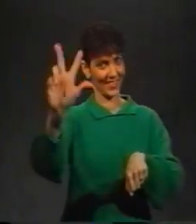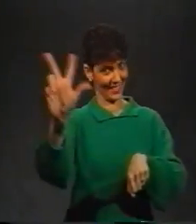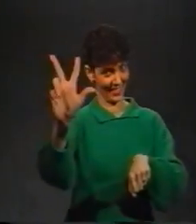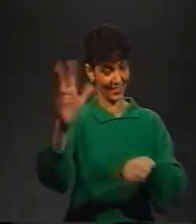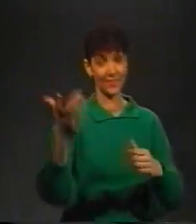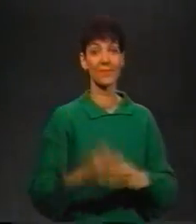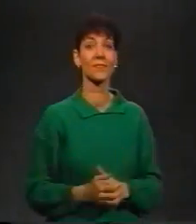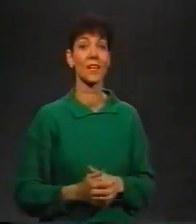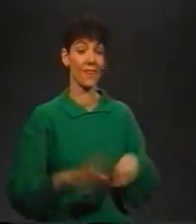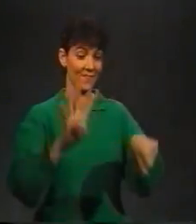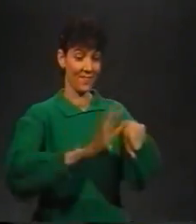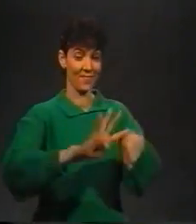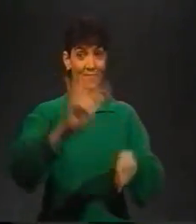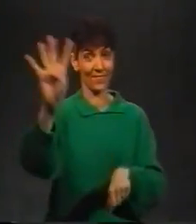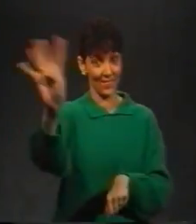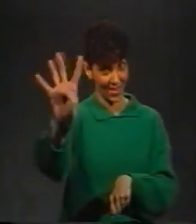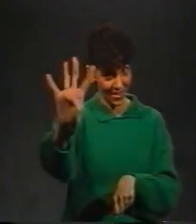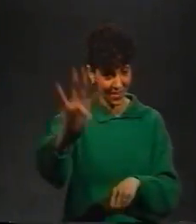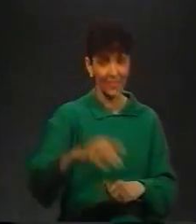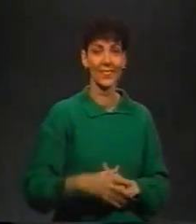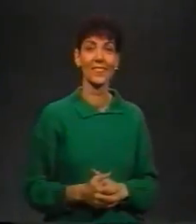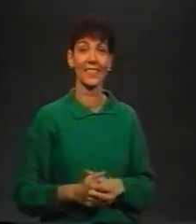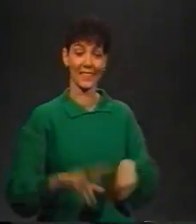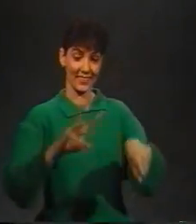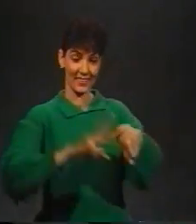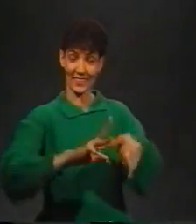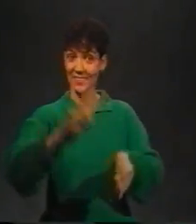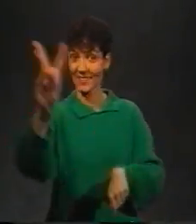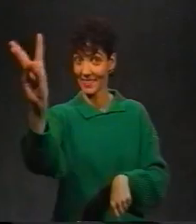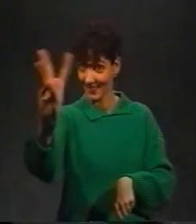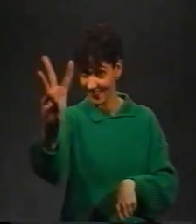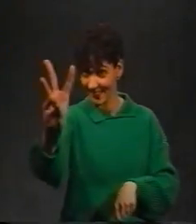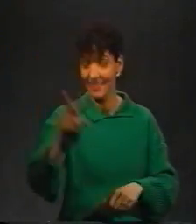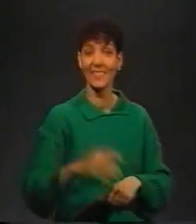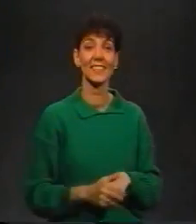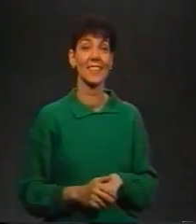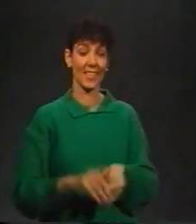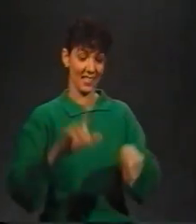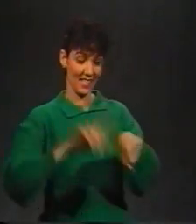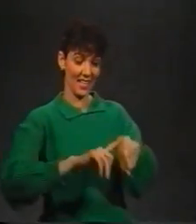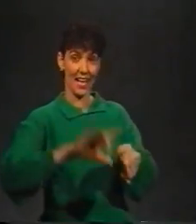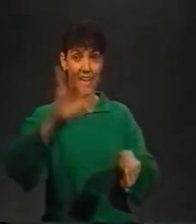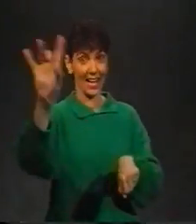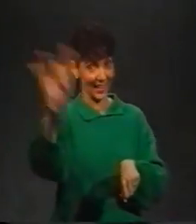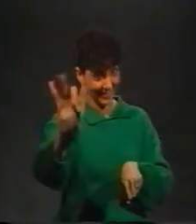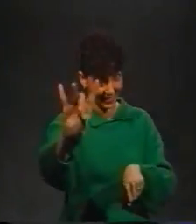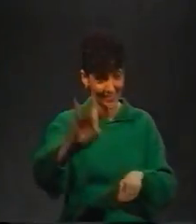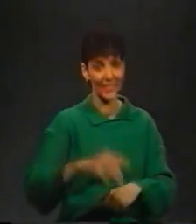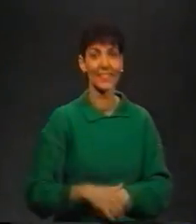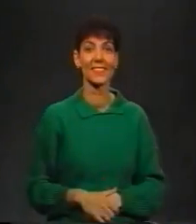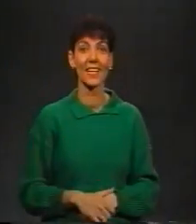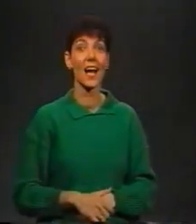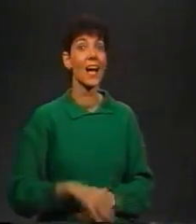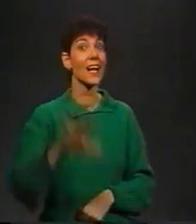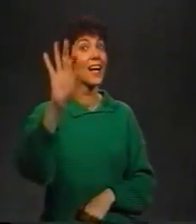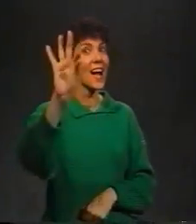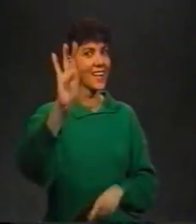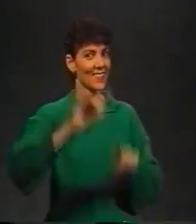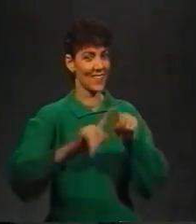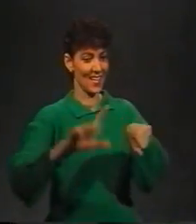First, we will look at the set called clock time. The number begins at the wrist. Contact is made either